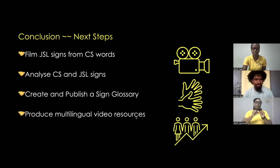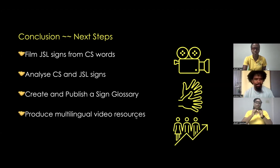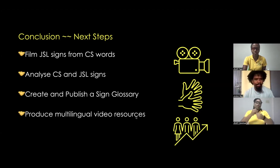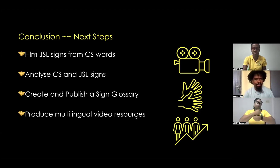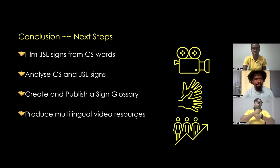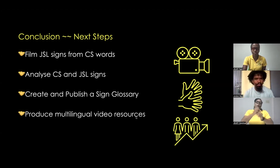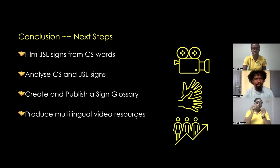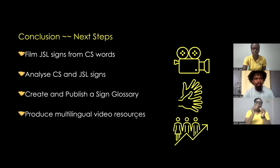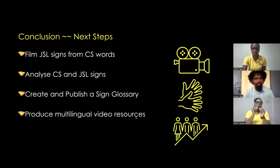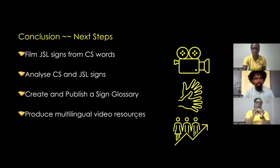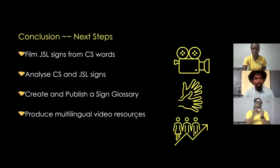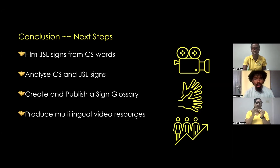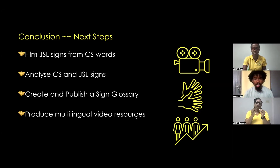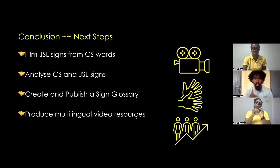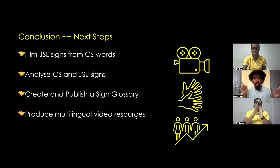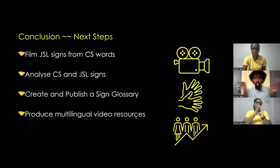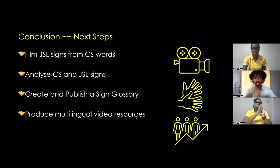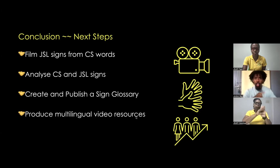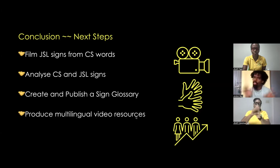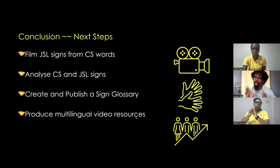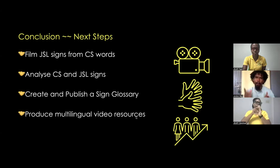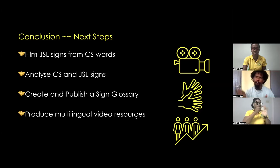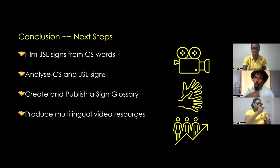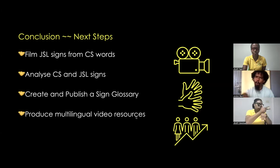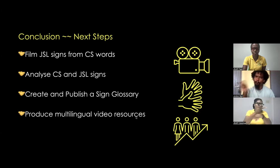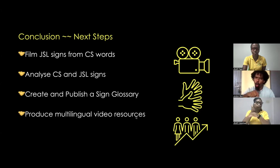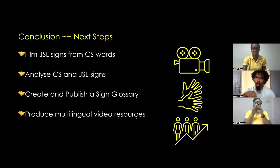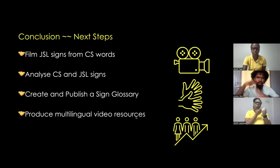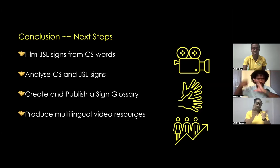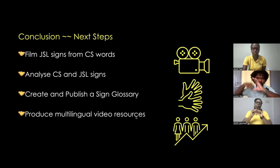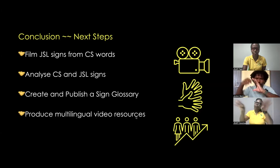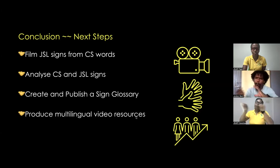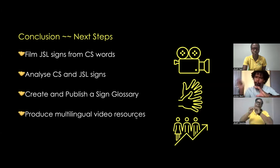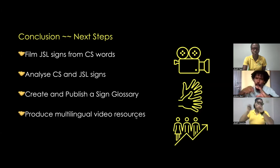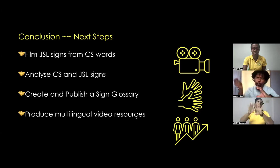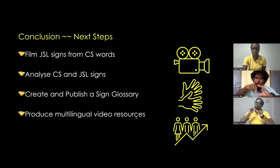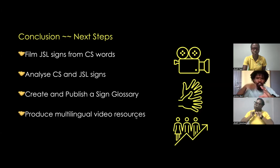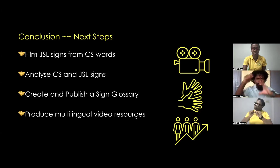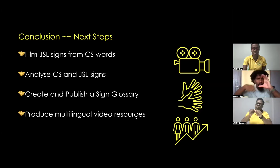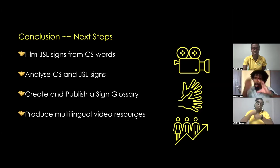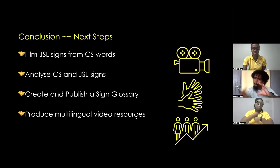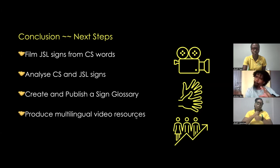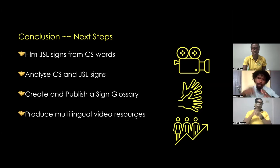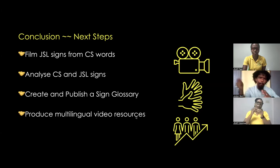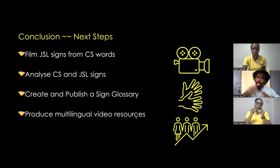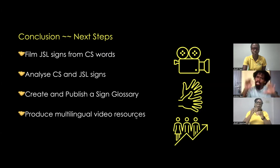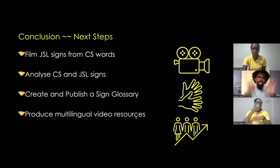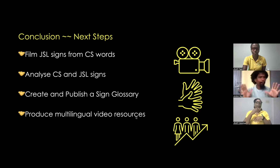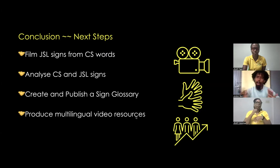All right, and we'll continue to make more content. We'll continue to film some more, and we'll upload